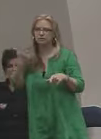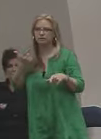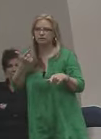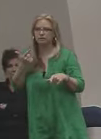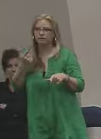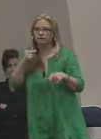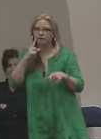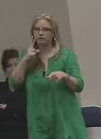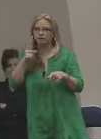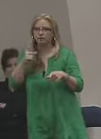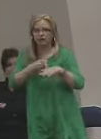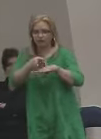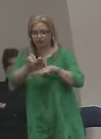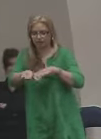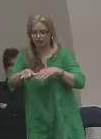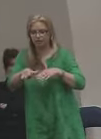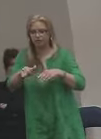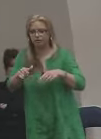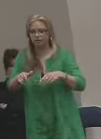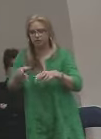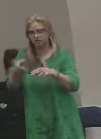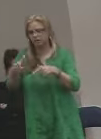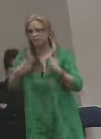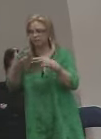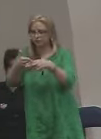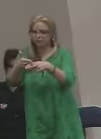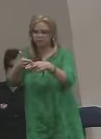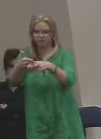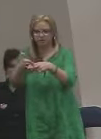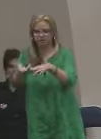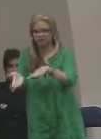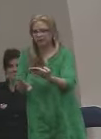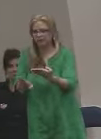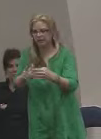for a short period of time after that and died from cancer.